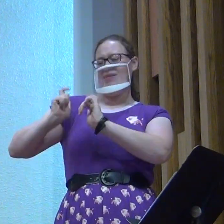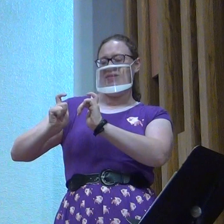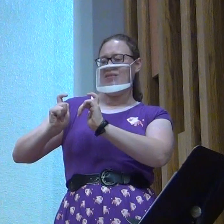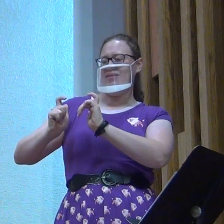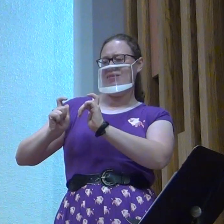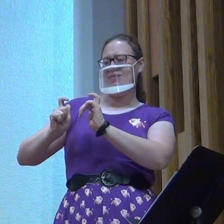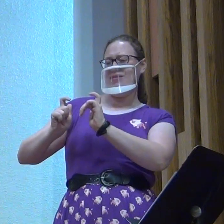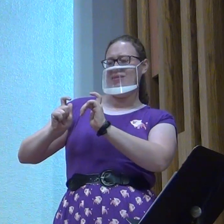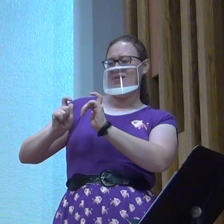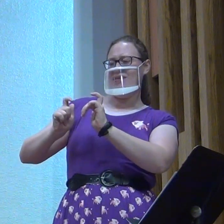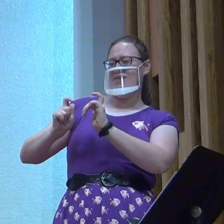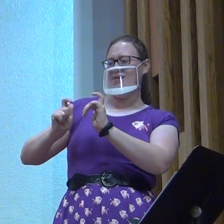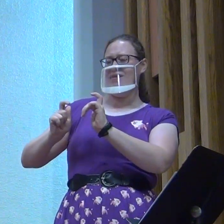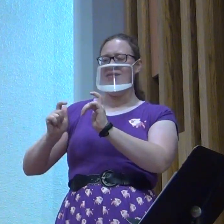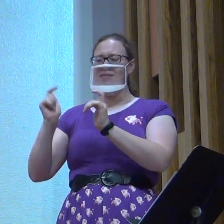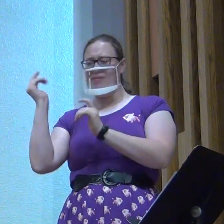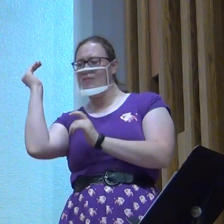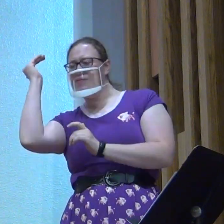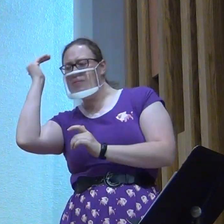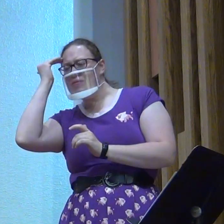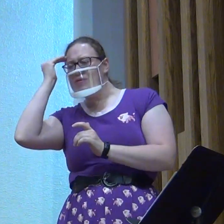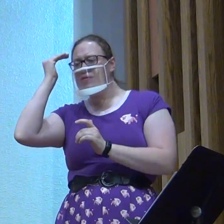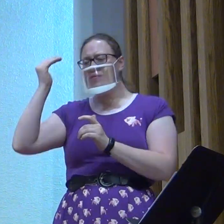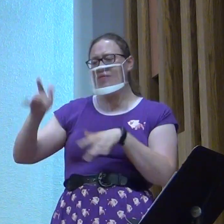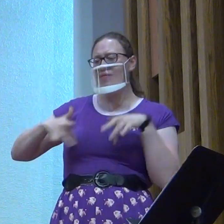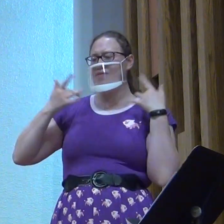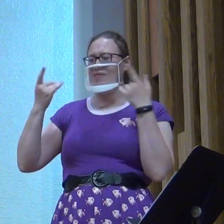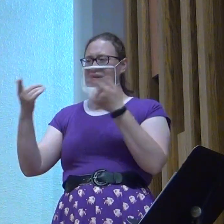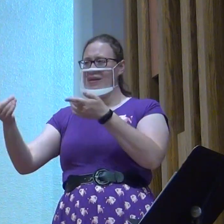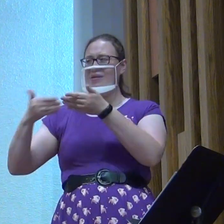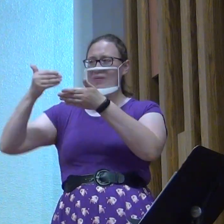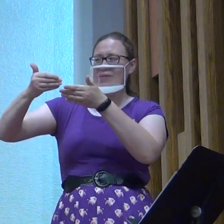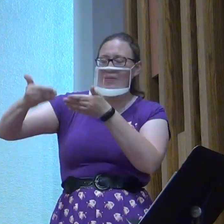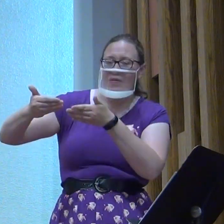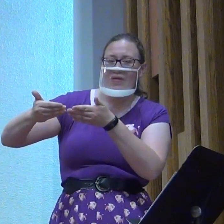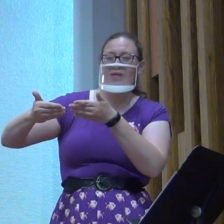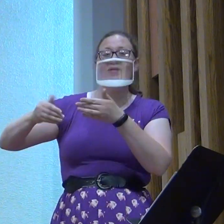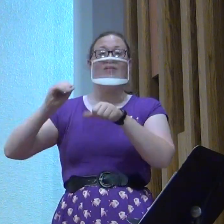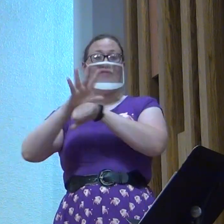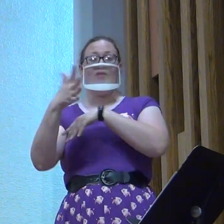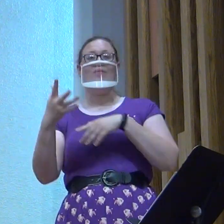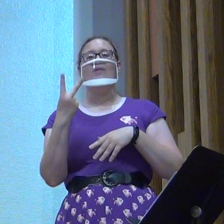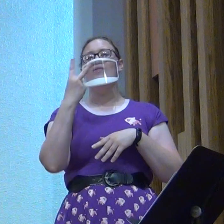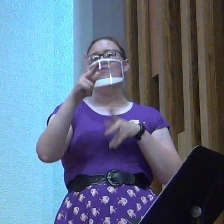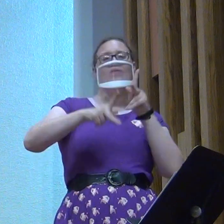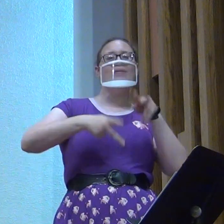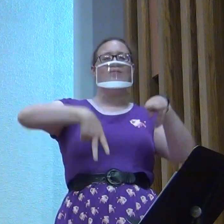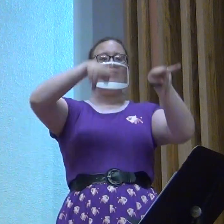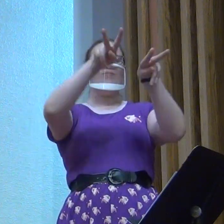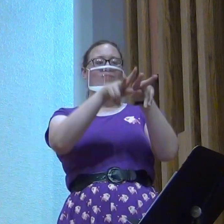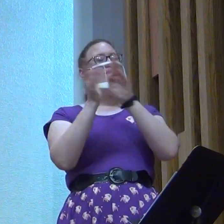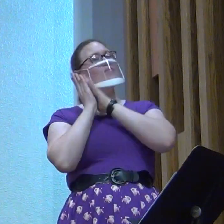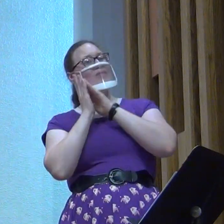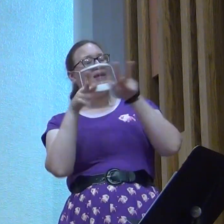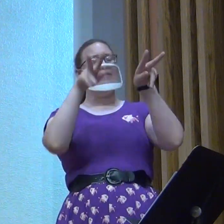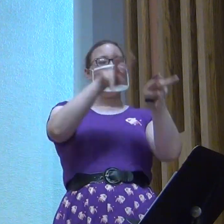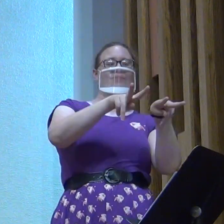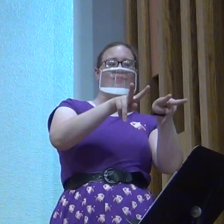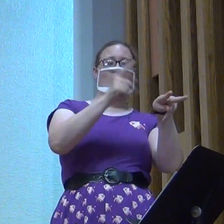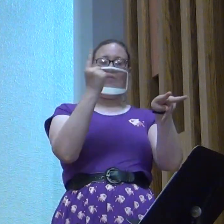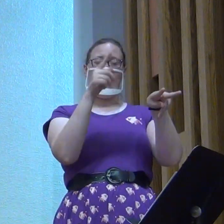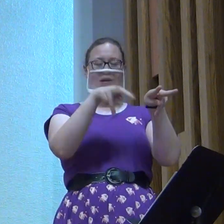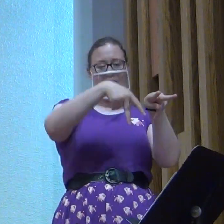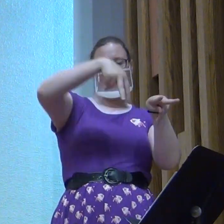but anticipated second coming. He says two people will be in a bed. One of them will be taken and the other